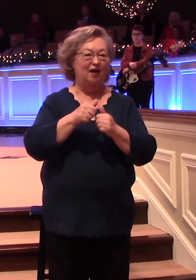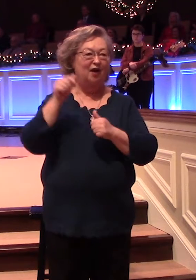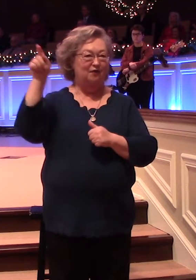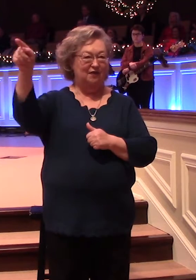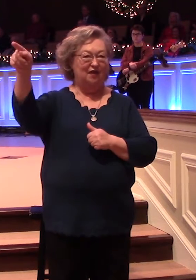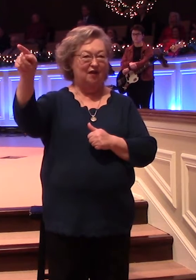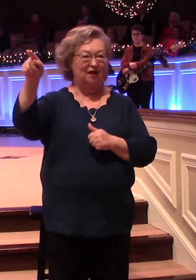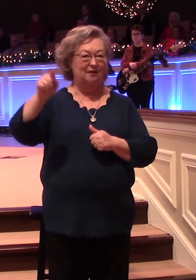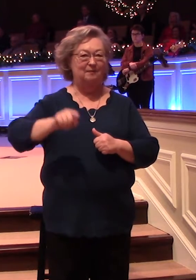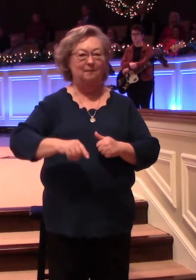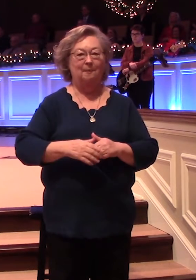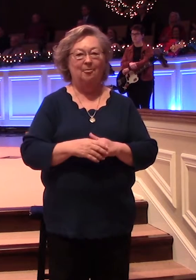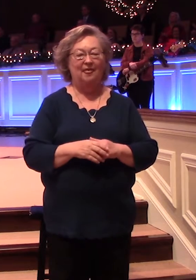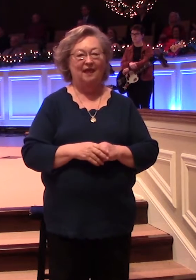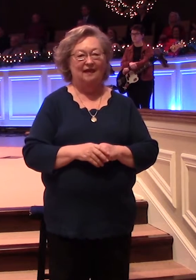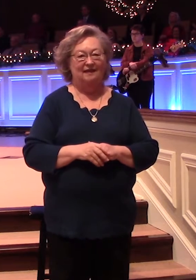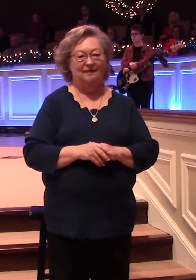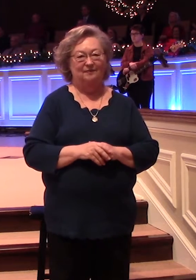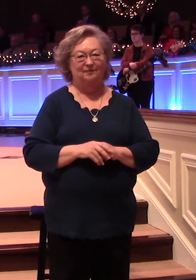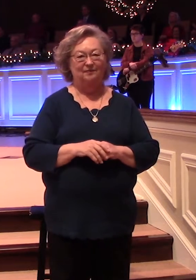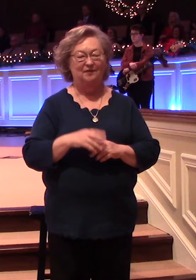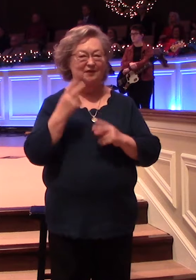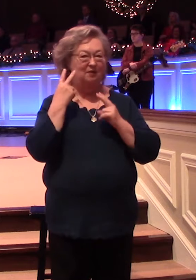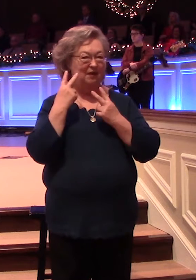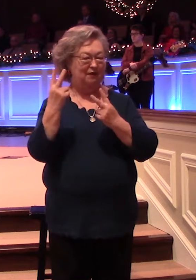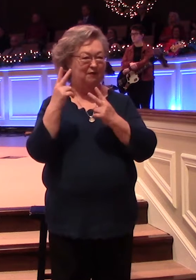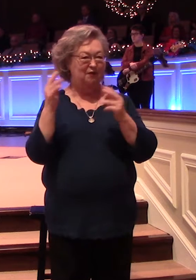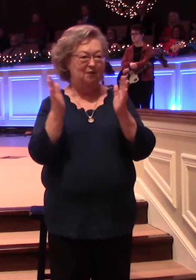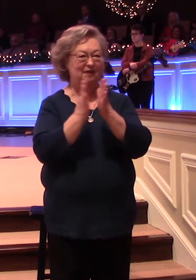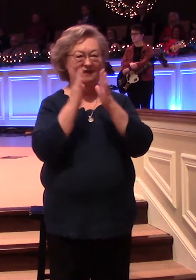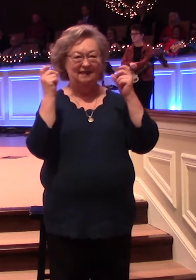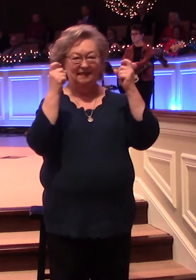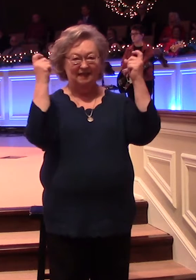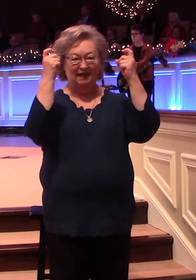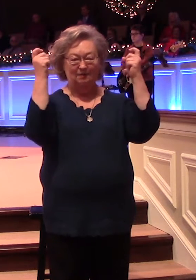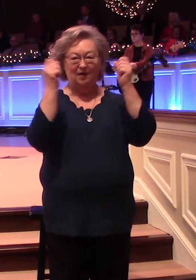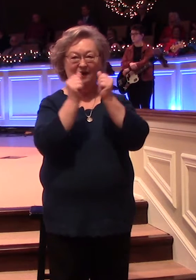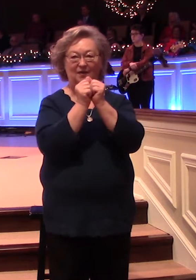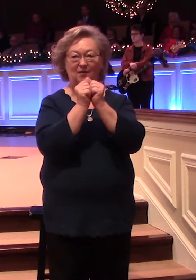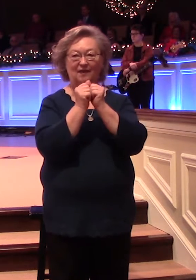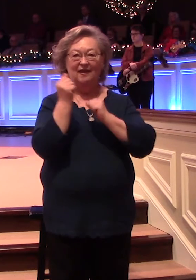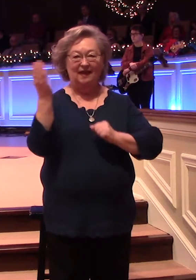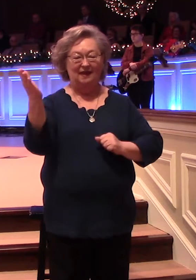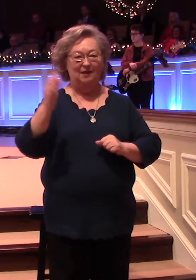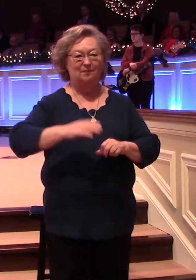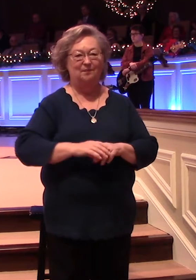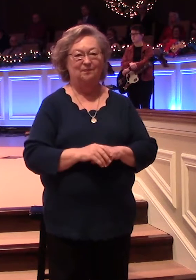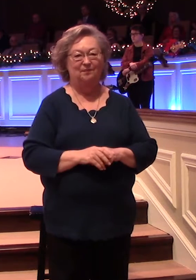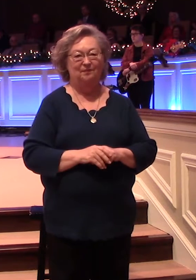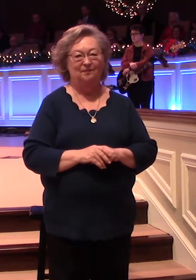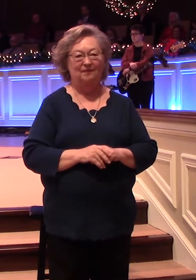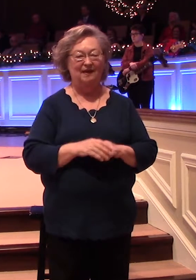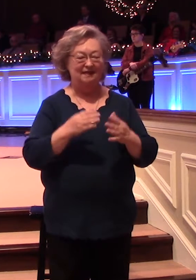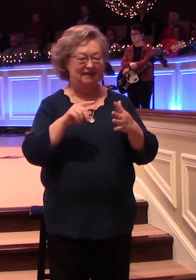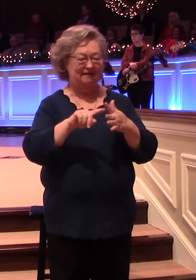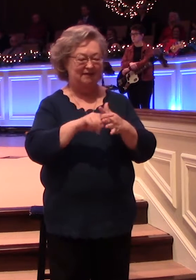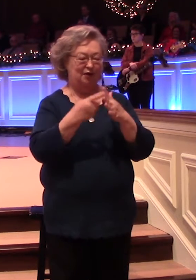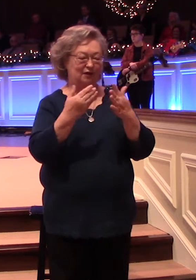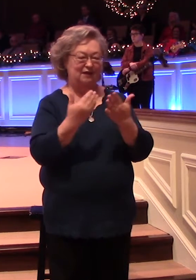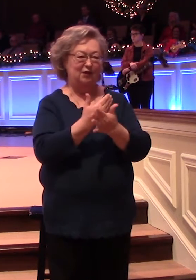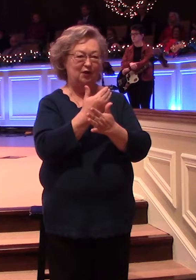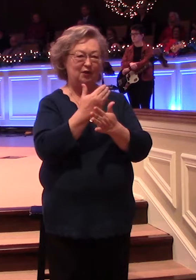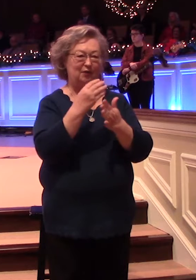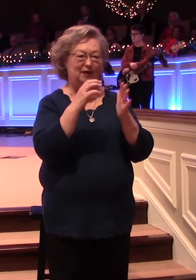life together, and we look forward to celebrating him as he steps into this new chapter in his life. But the